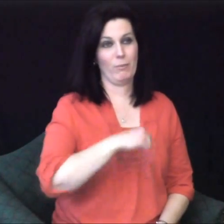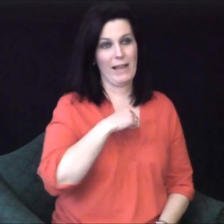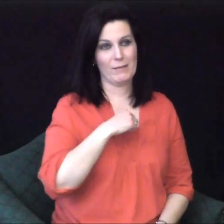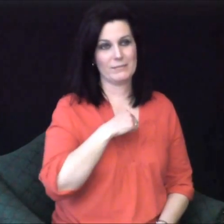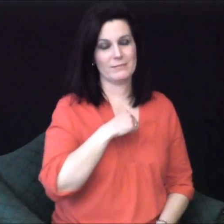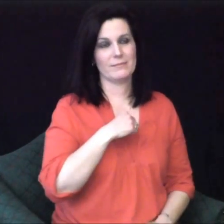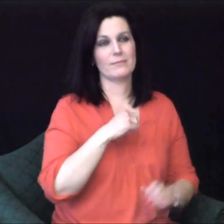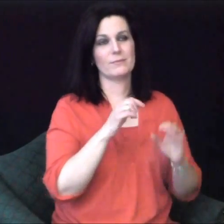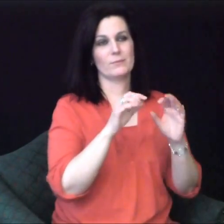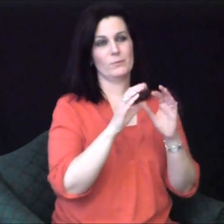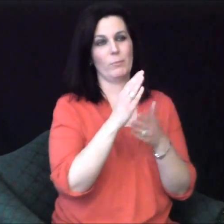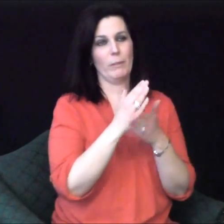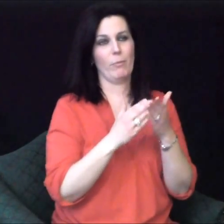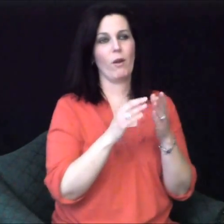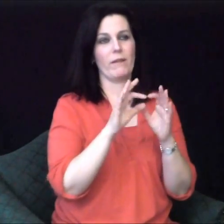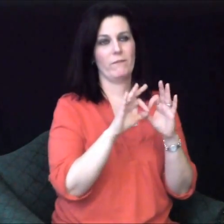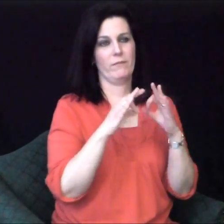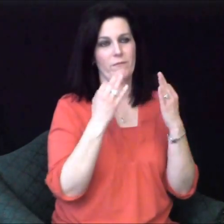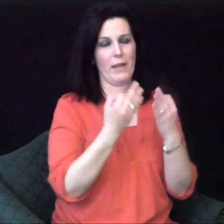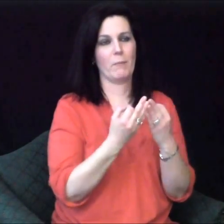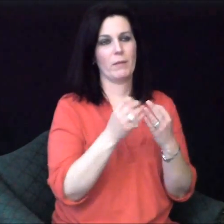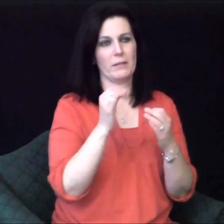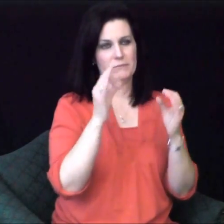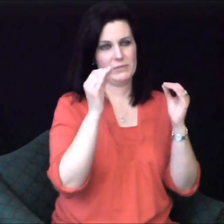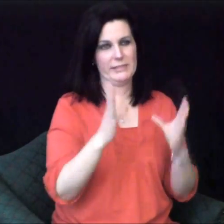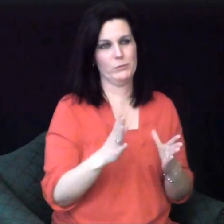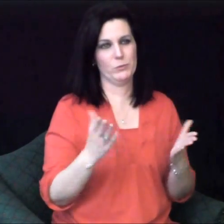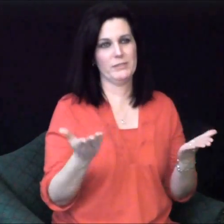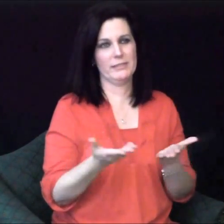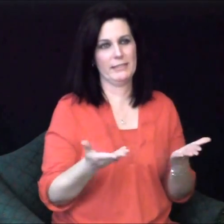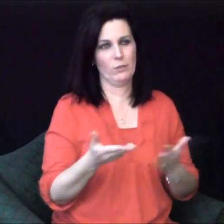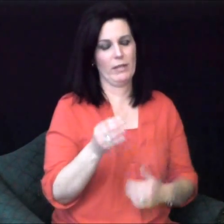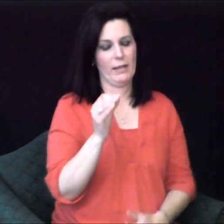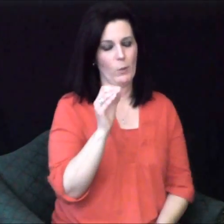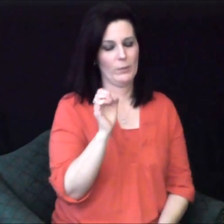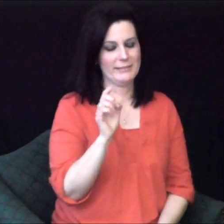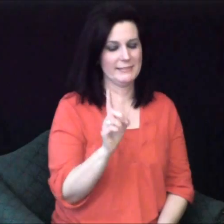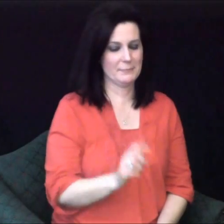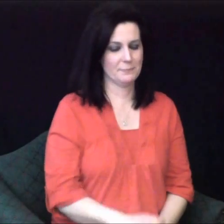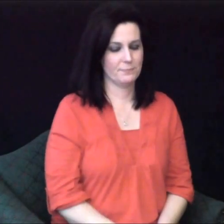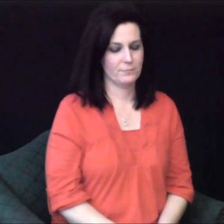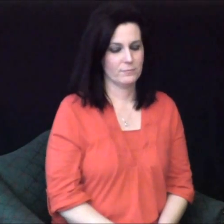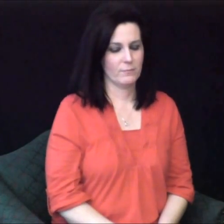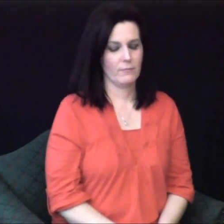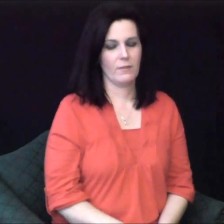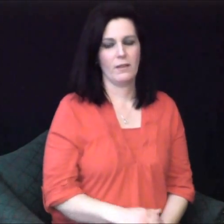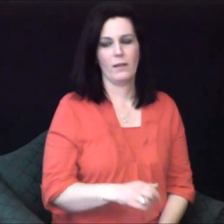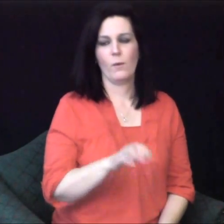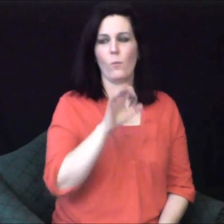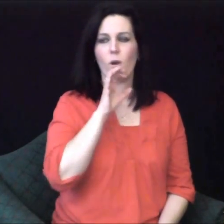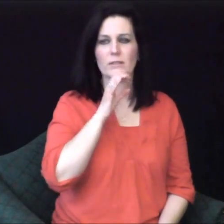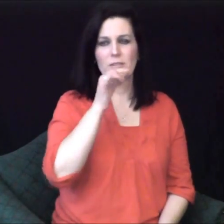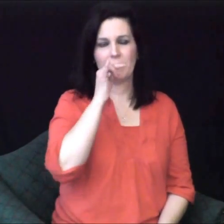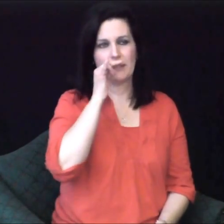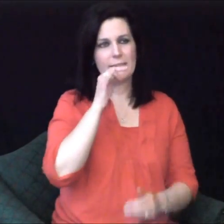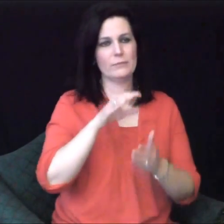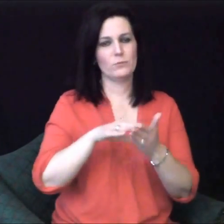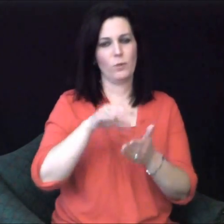am proud to be a part of the family of teachers here at OSD. Watching the